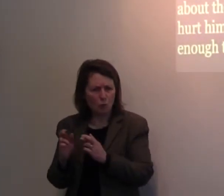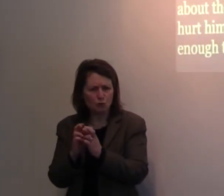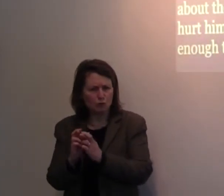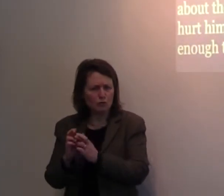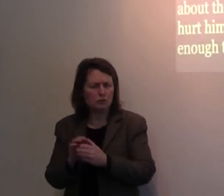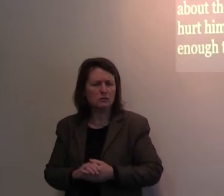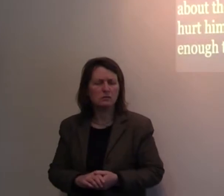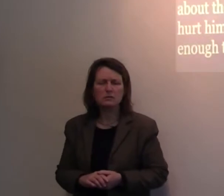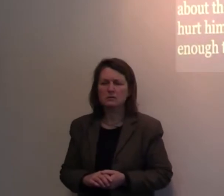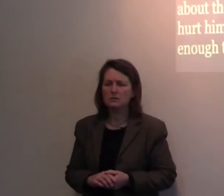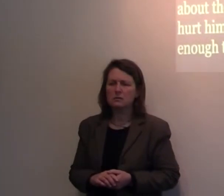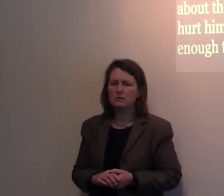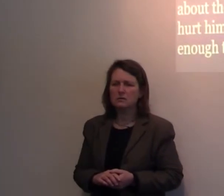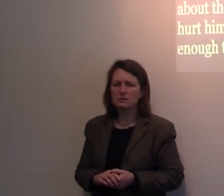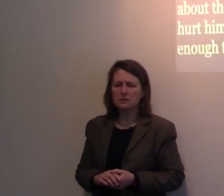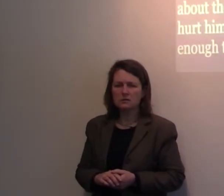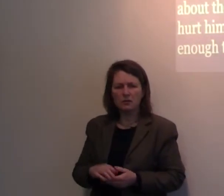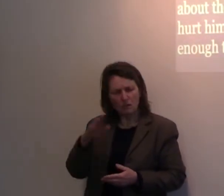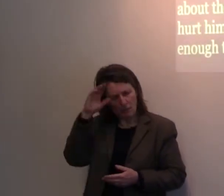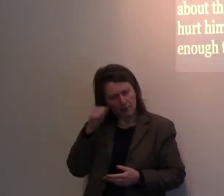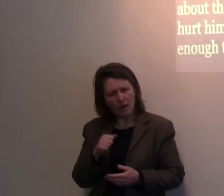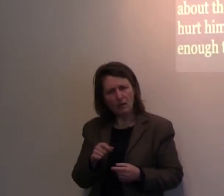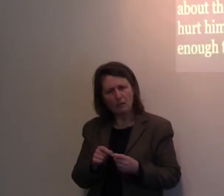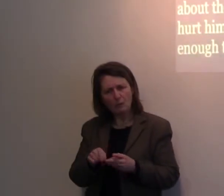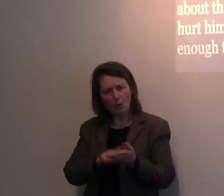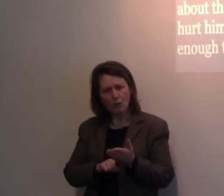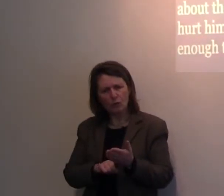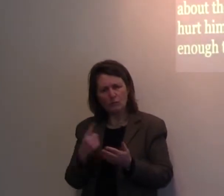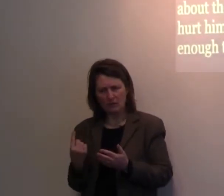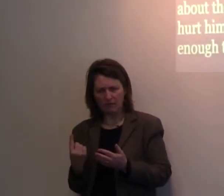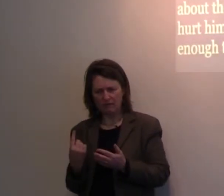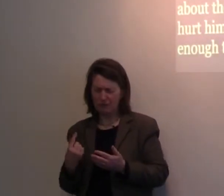Remember that Paul experienced a lot of pain and suffering.